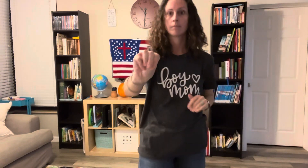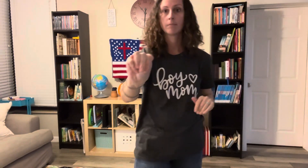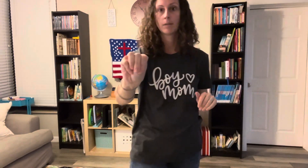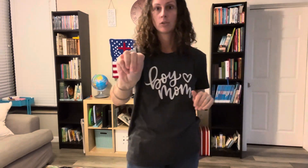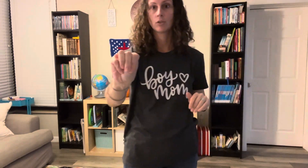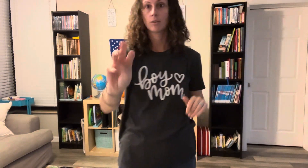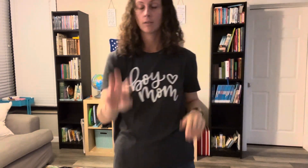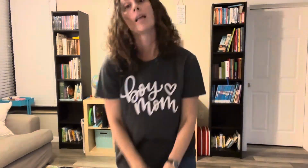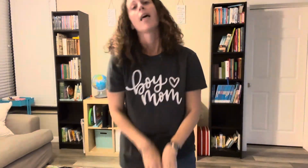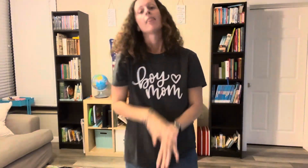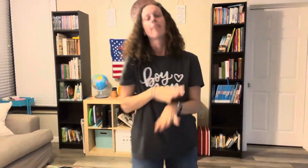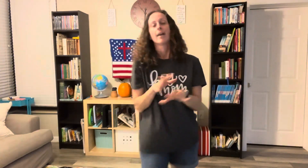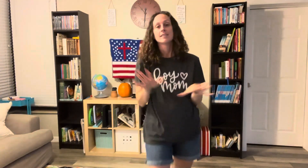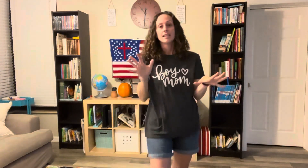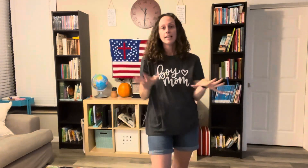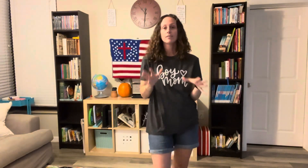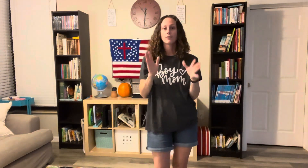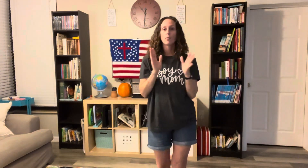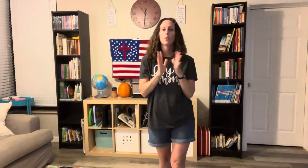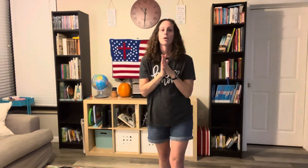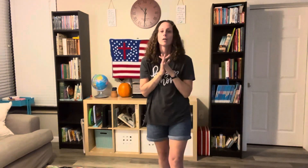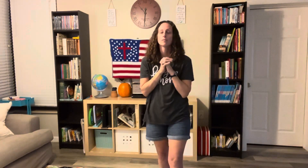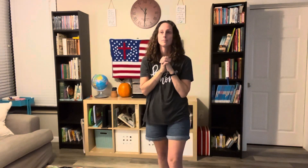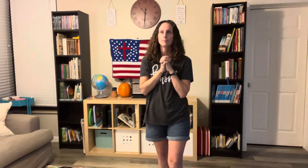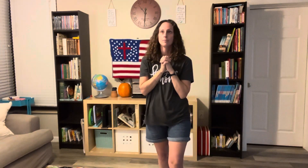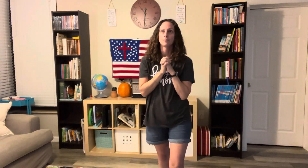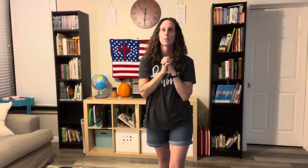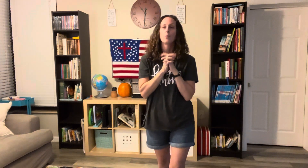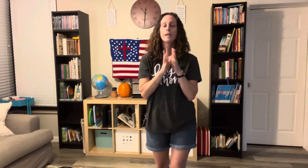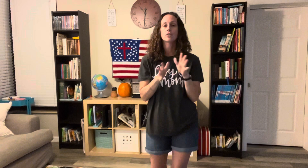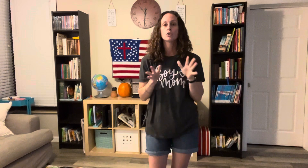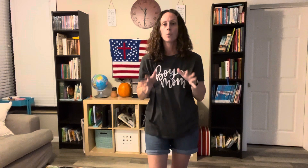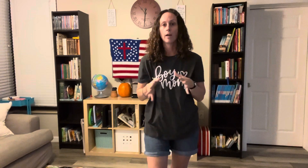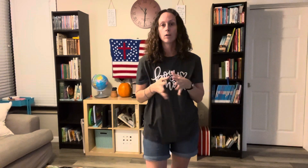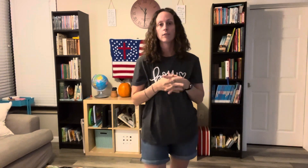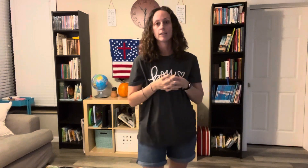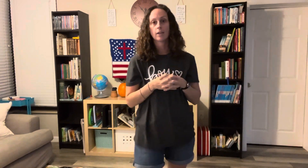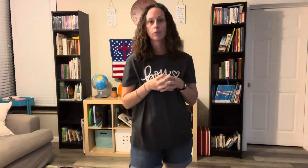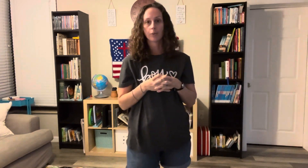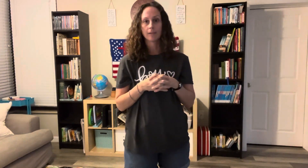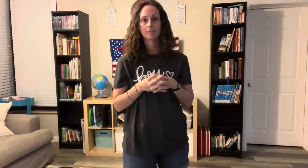That is it for week 12 of cycle 3.